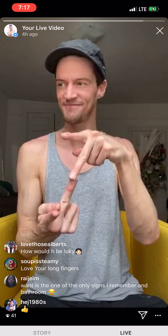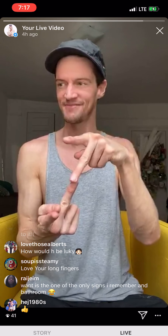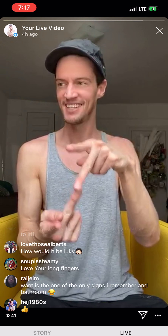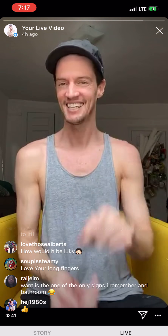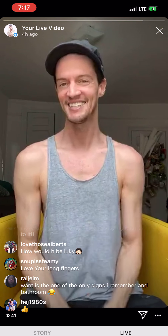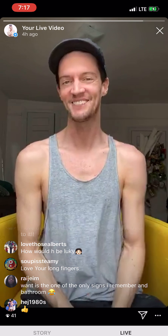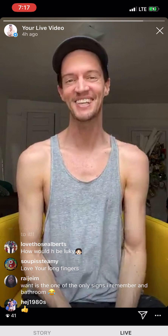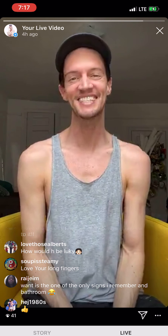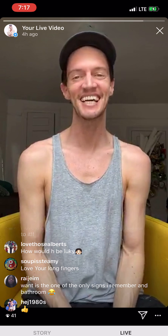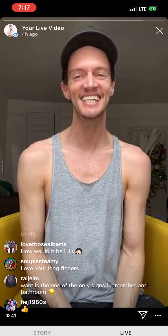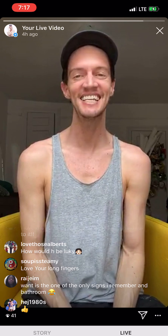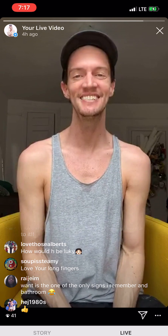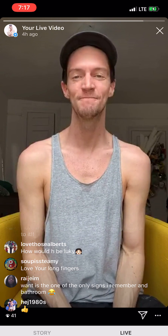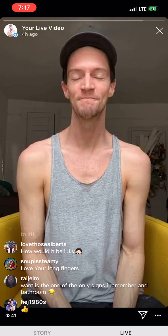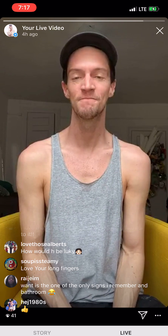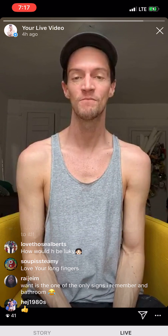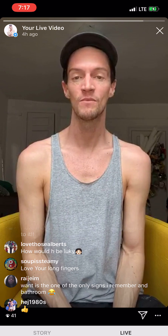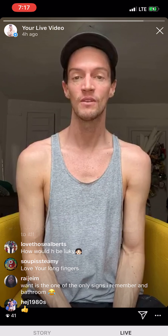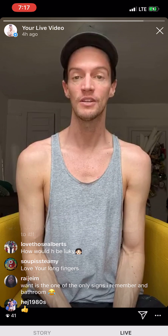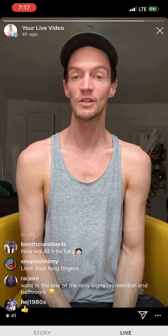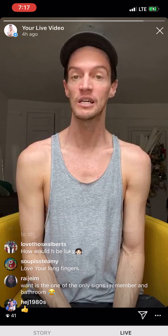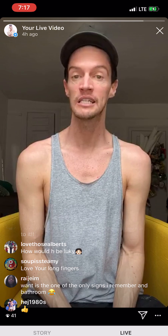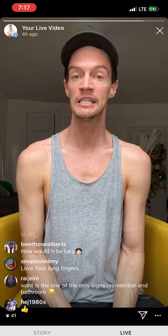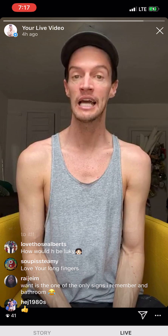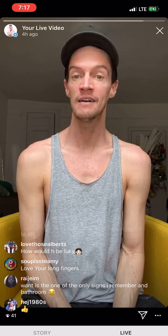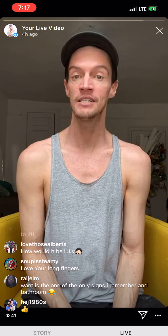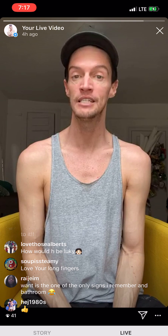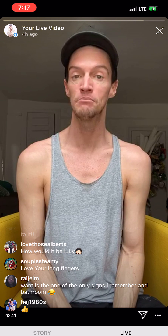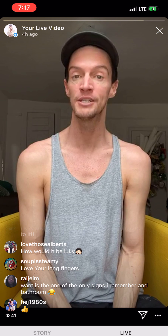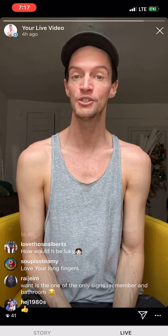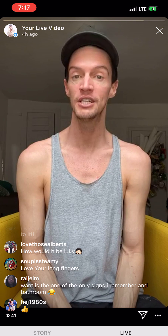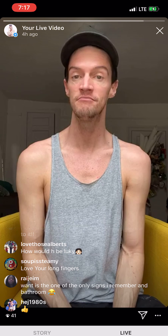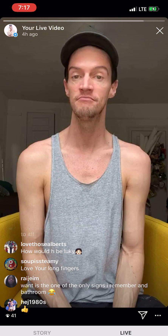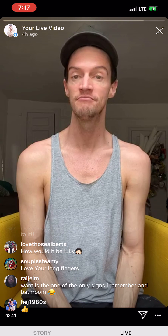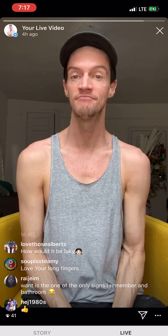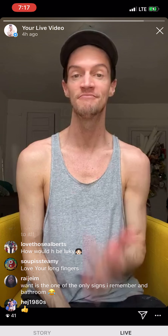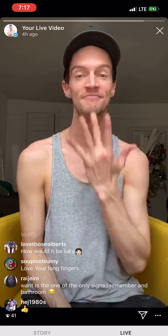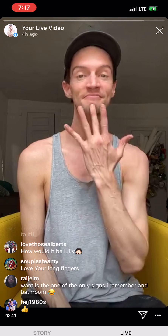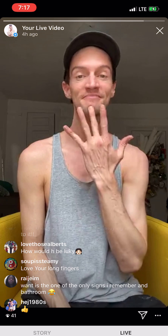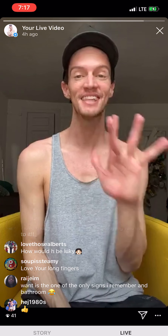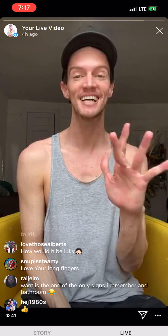Something is lucky. You're lucky to have a dimple in your chin. Lucky.